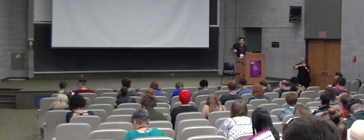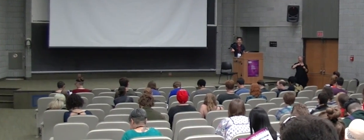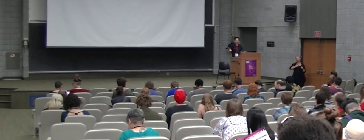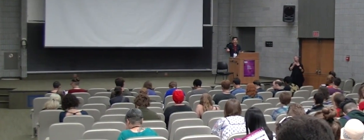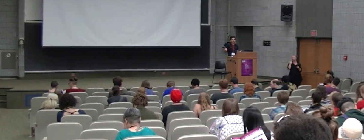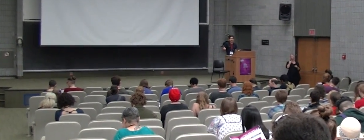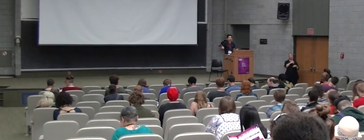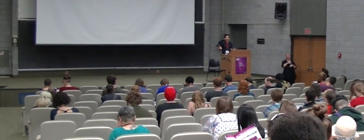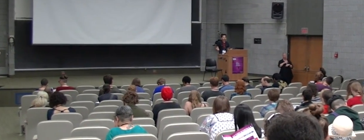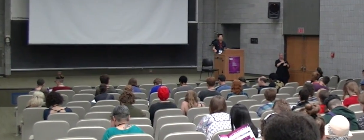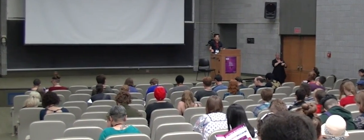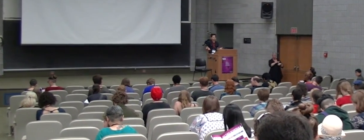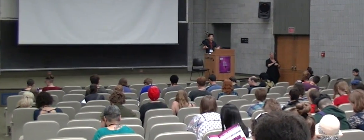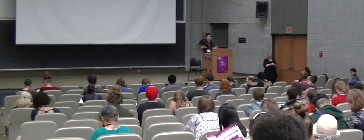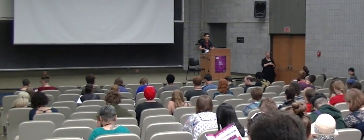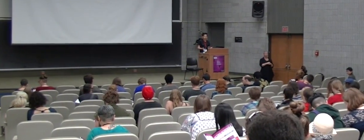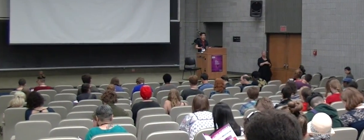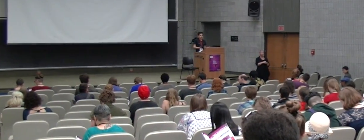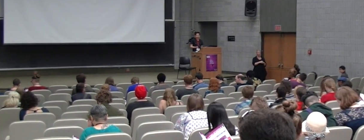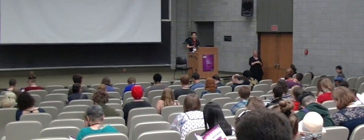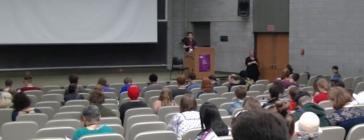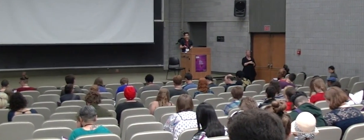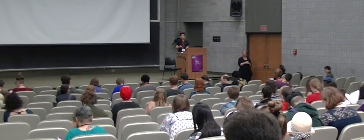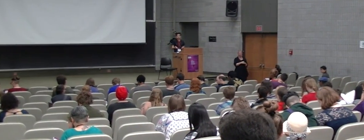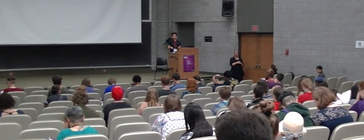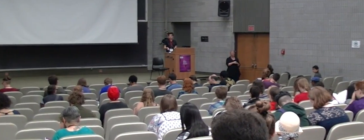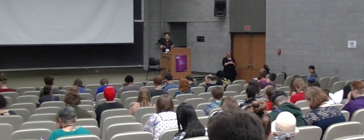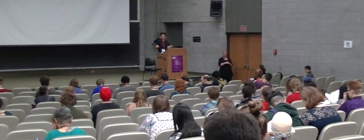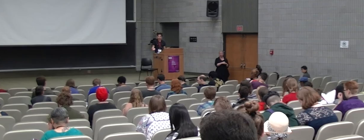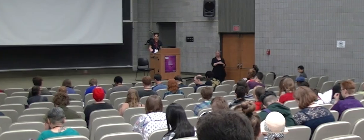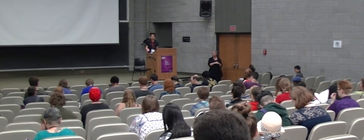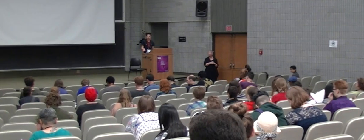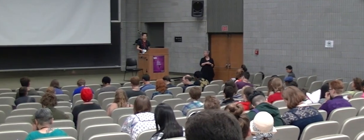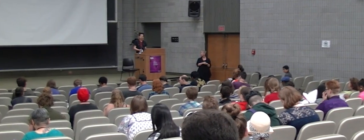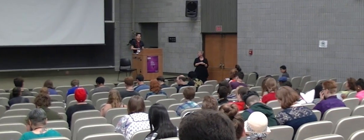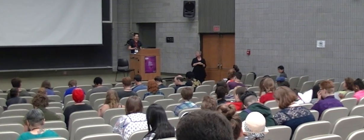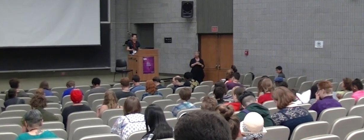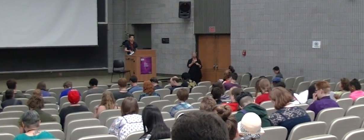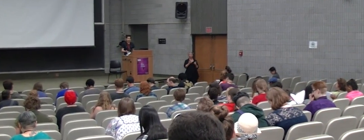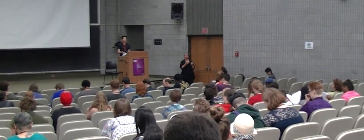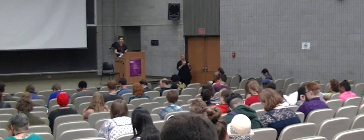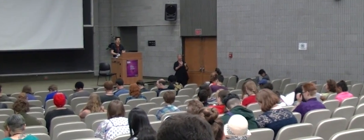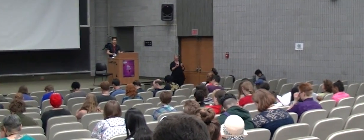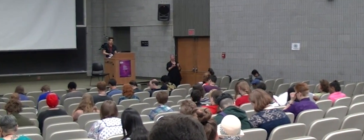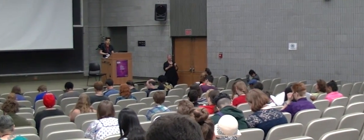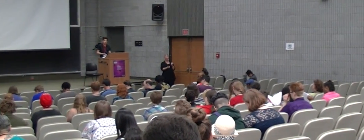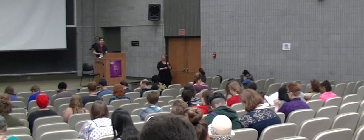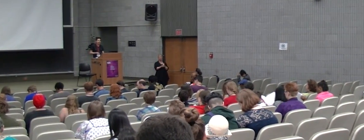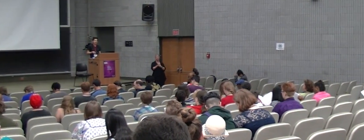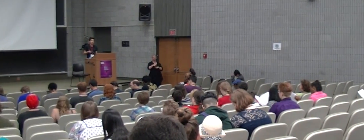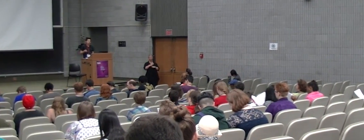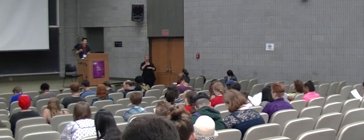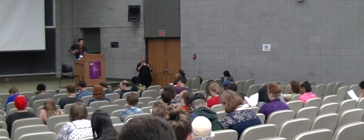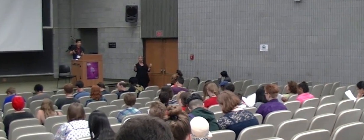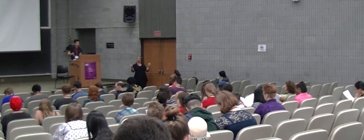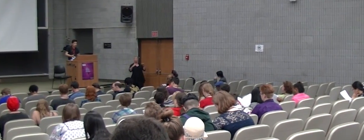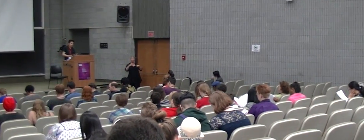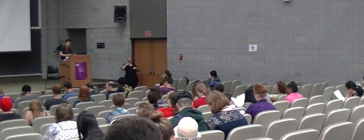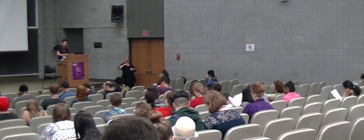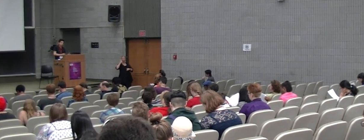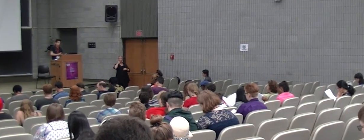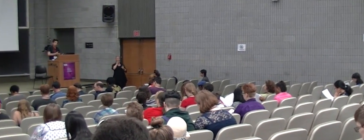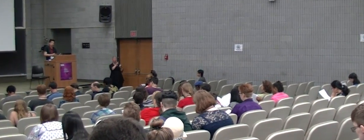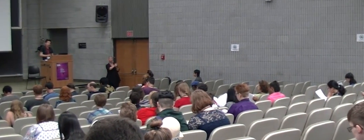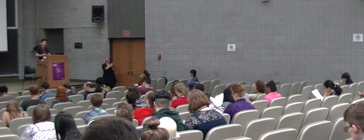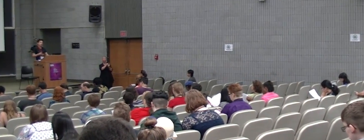similar things, a large part of these atmospheres are just having discussions and connecting with people. And so maybe not